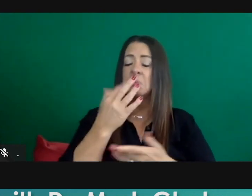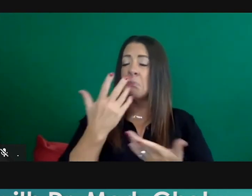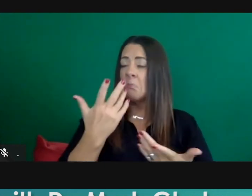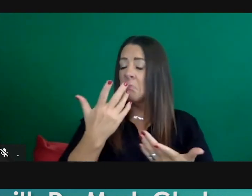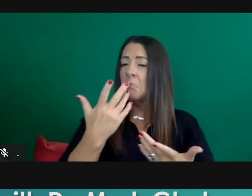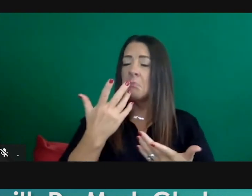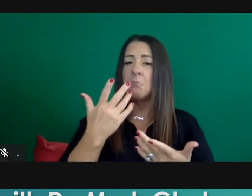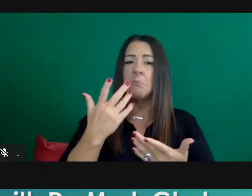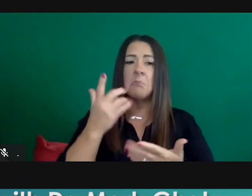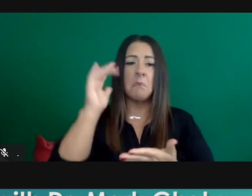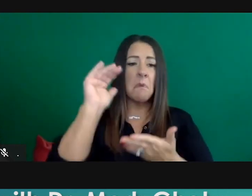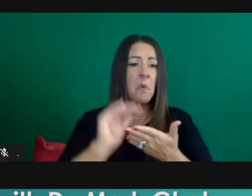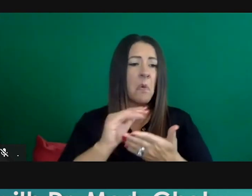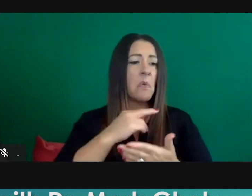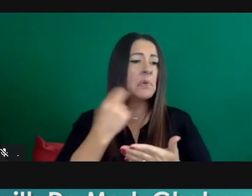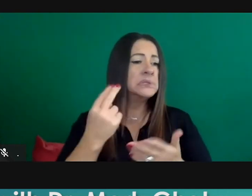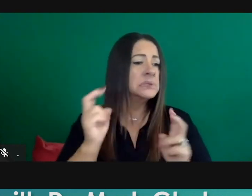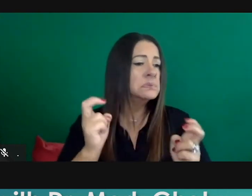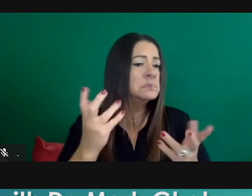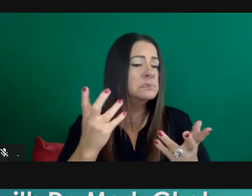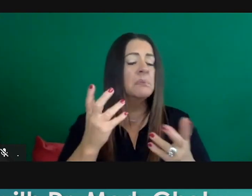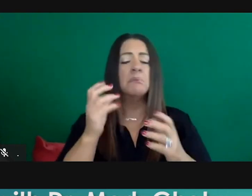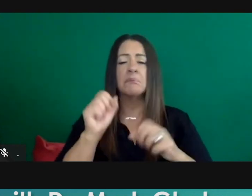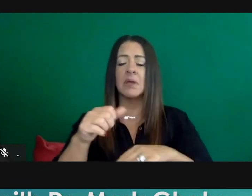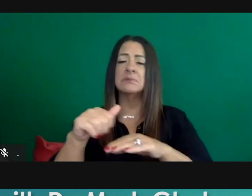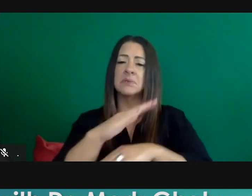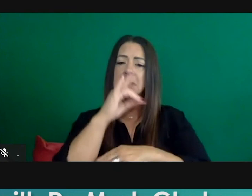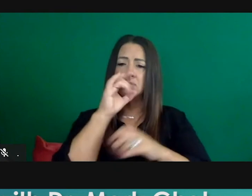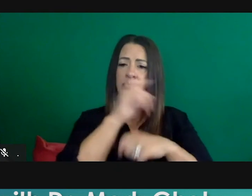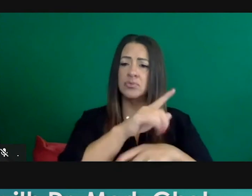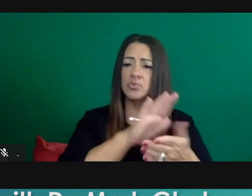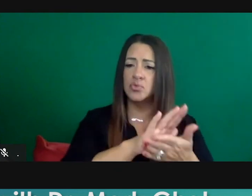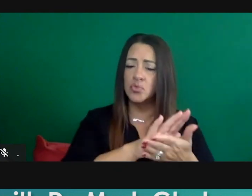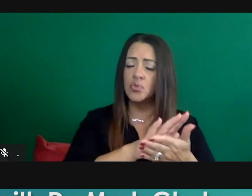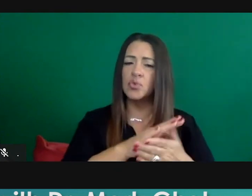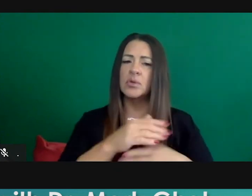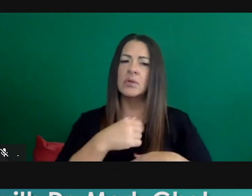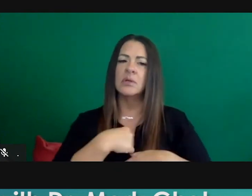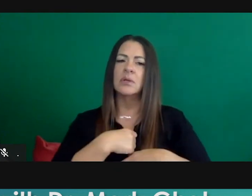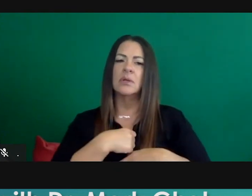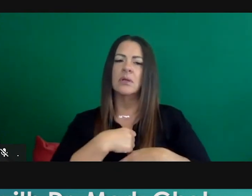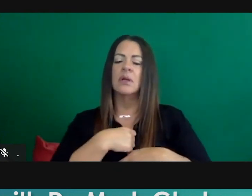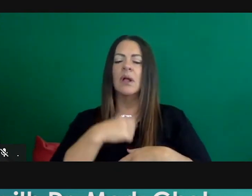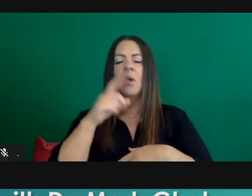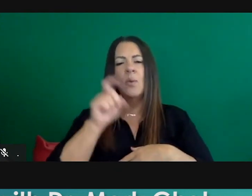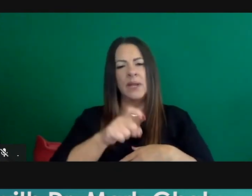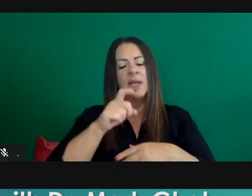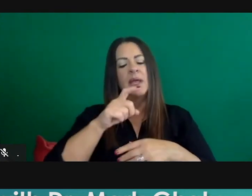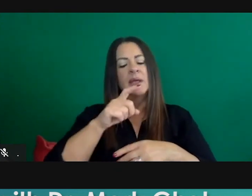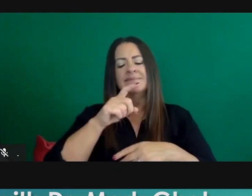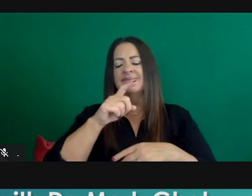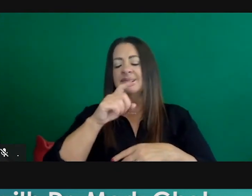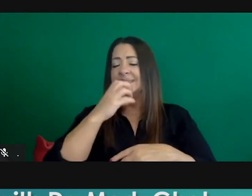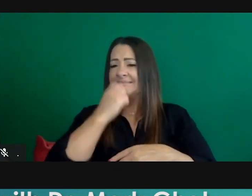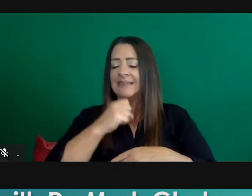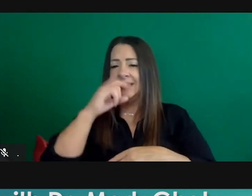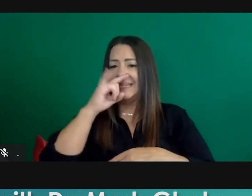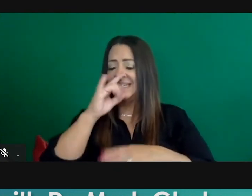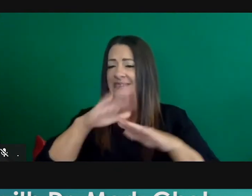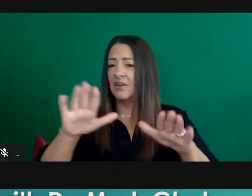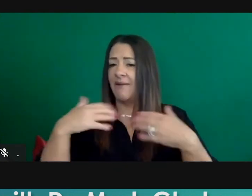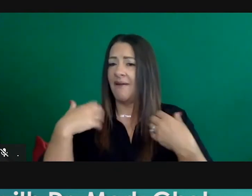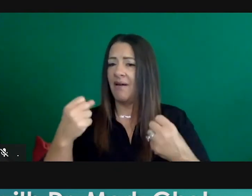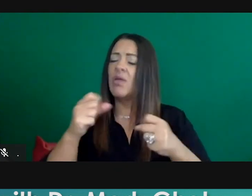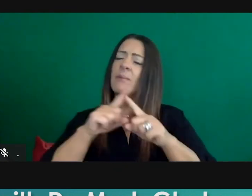return to in-person education, wherein we're focusing on not just student health, but teacher and staff health